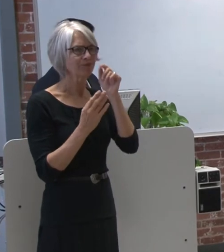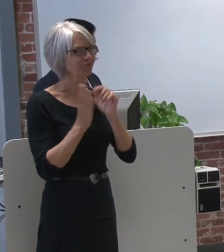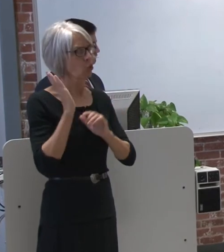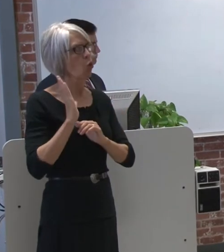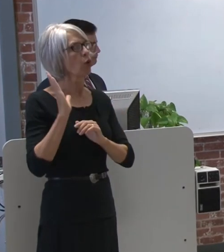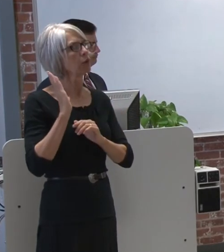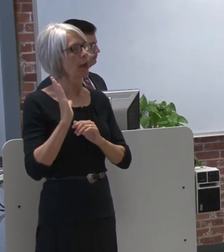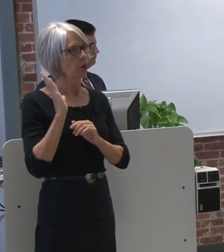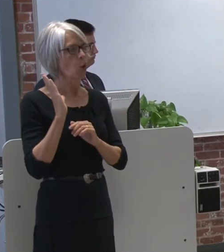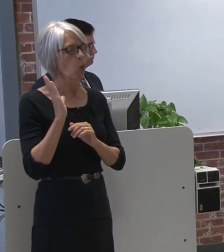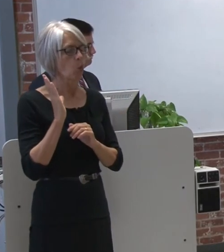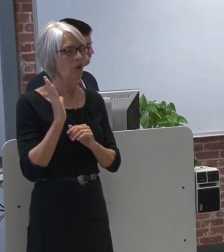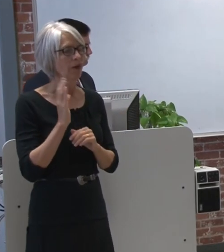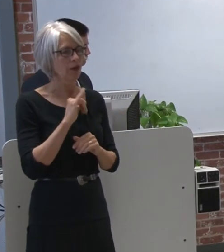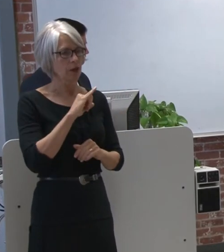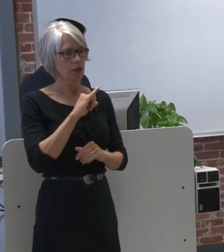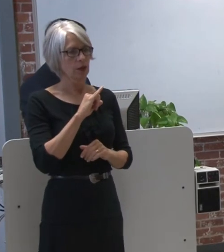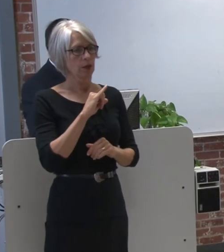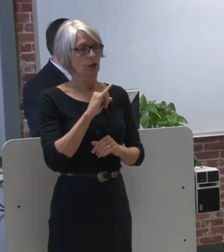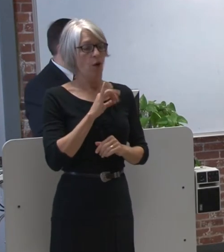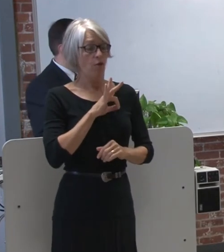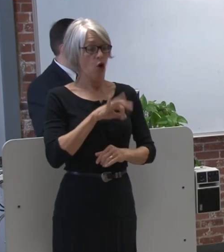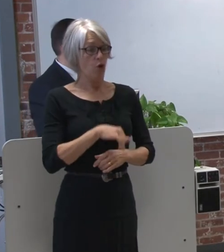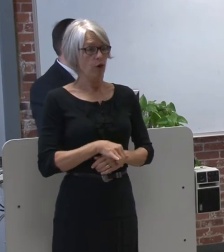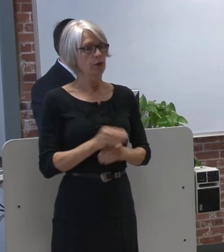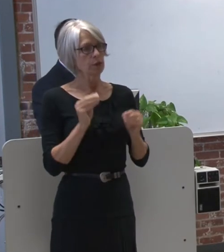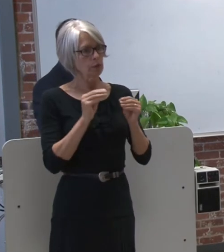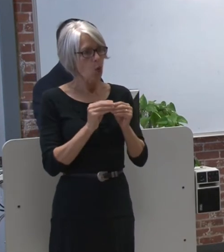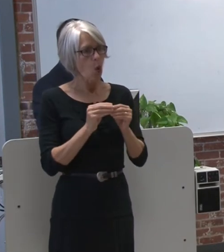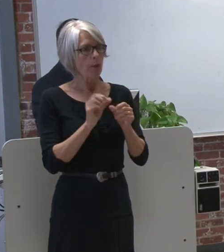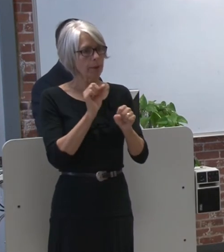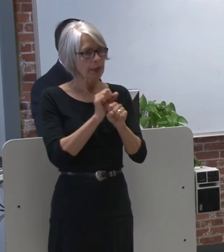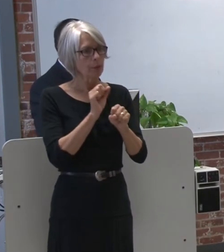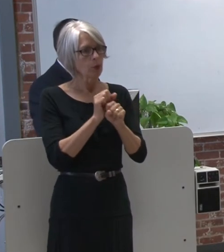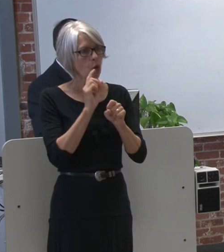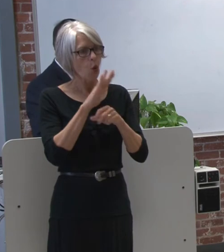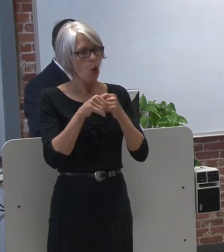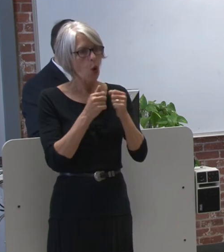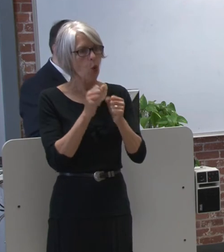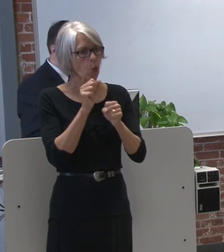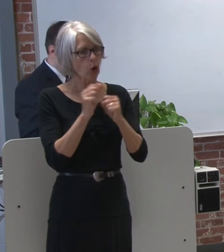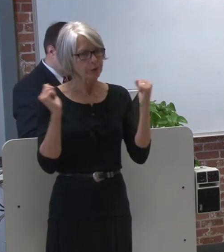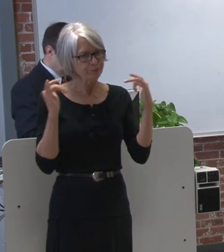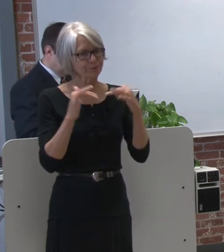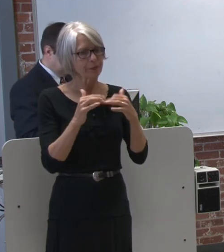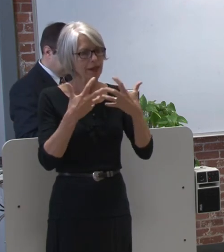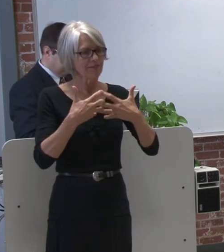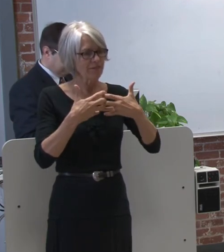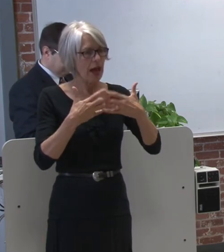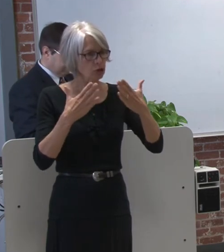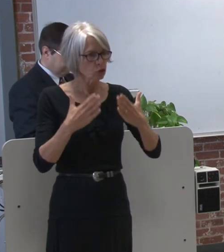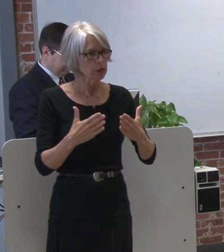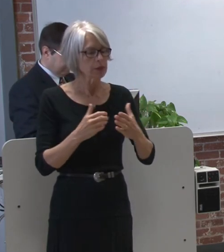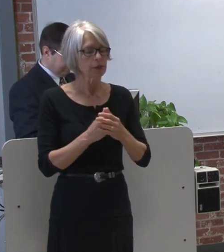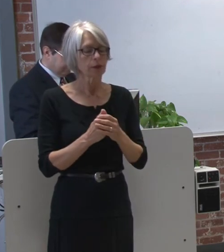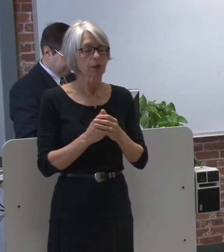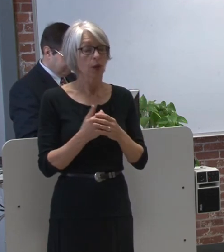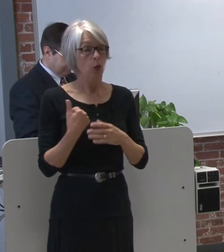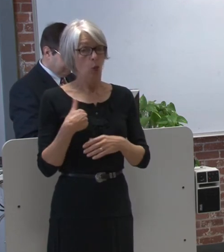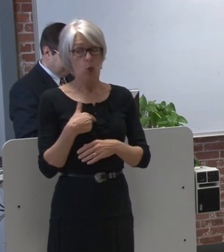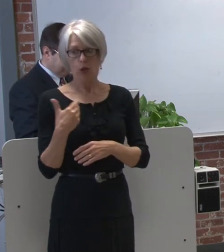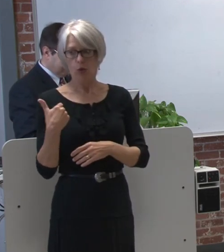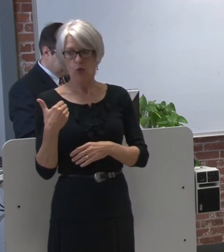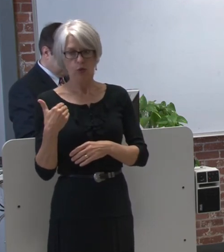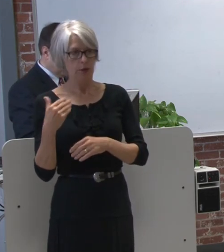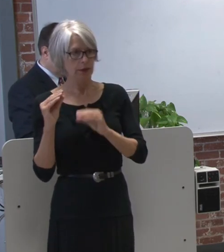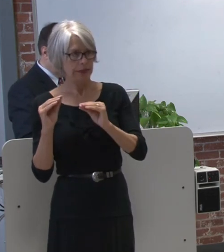was more heavily manufacturing, you know, in terms of an employment base, we used to teach people and be concerned